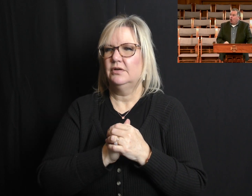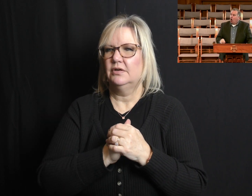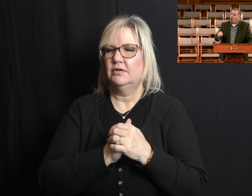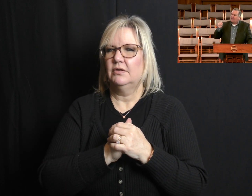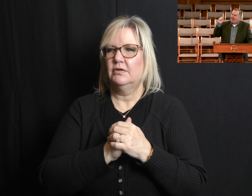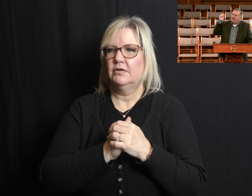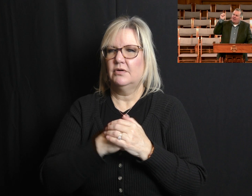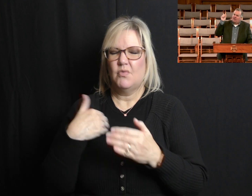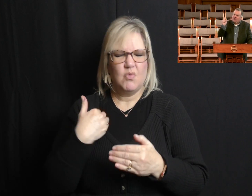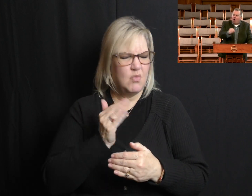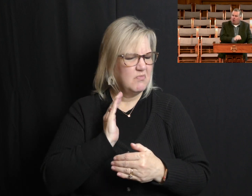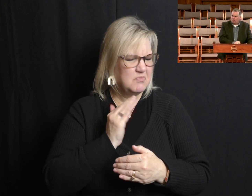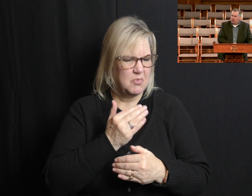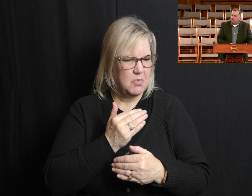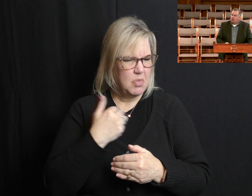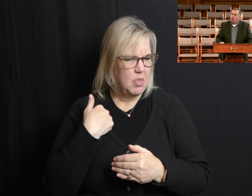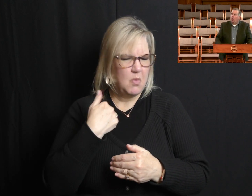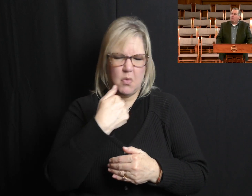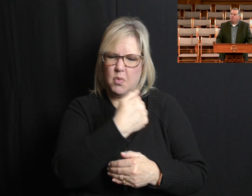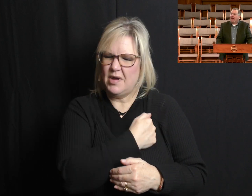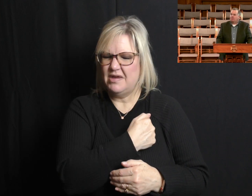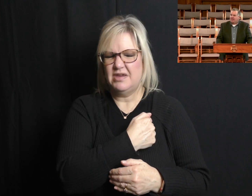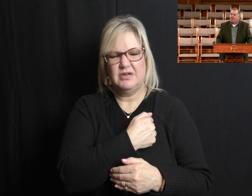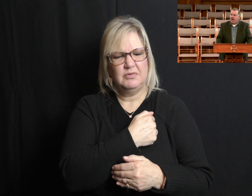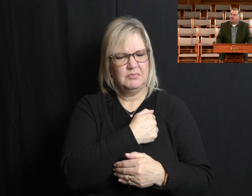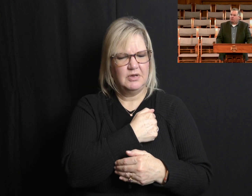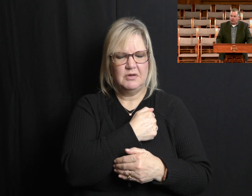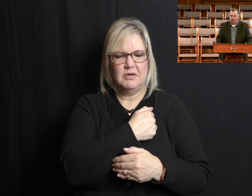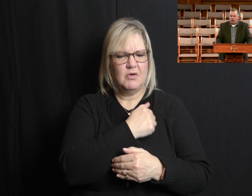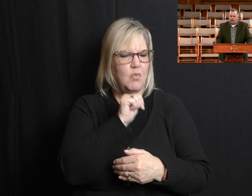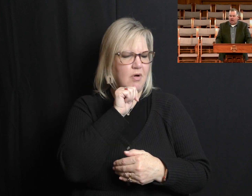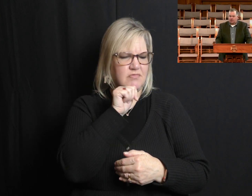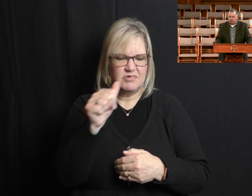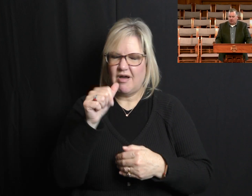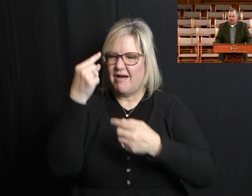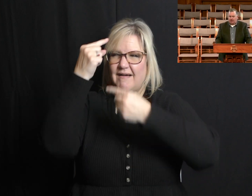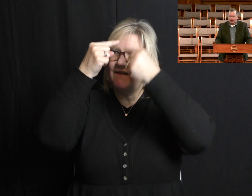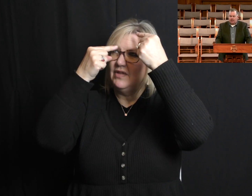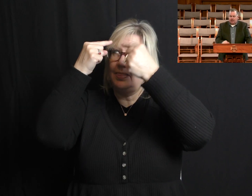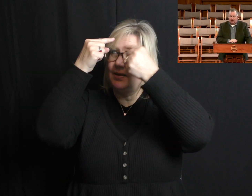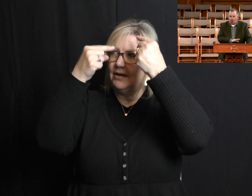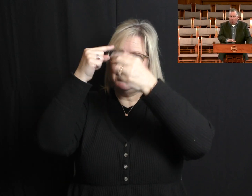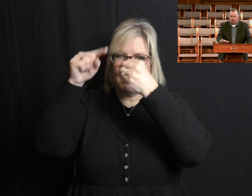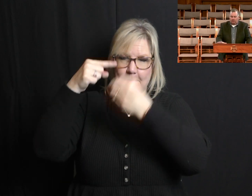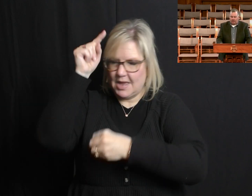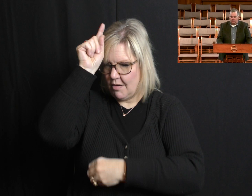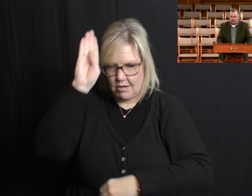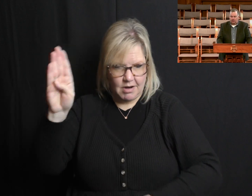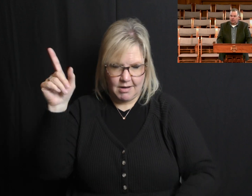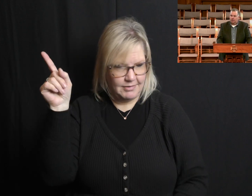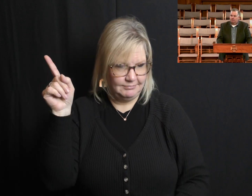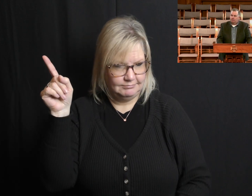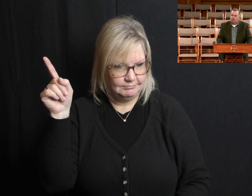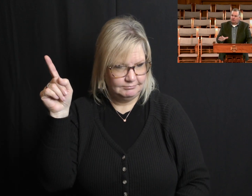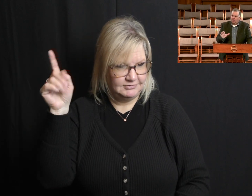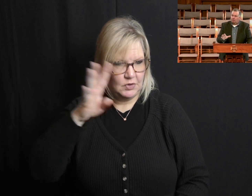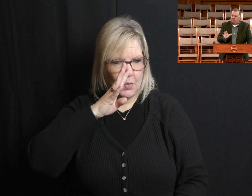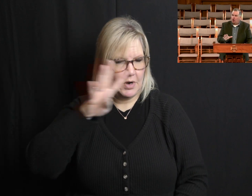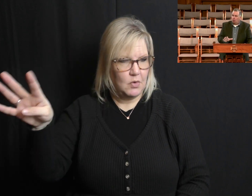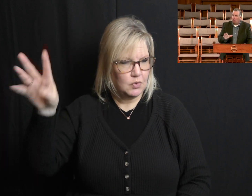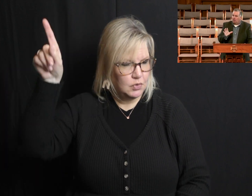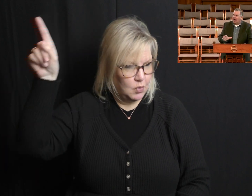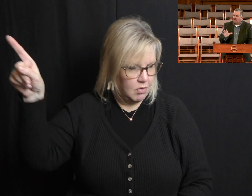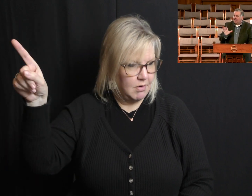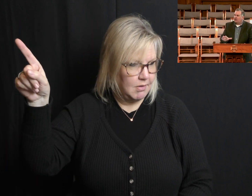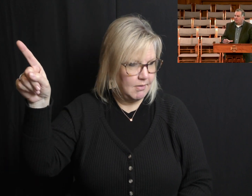considering or giving a thought to what might be God's will or God's plan in all of this. We simply